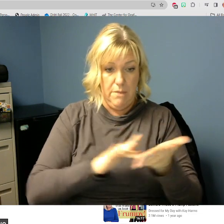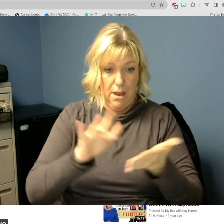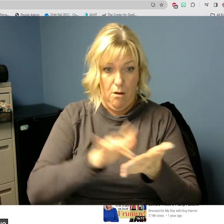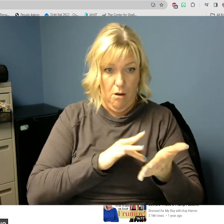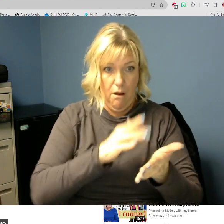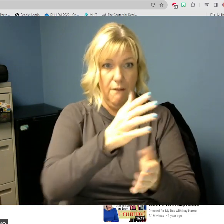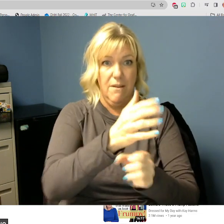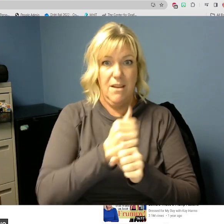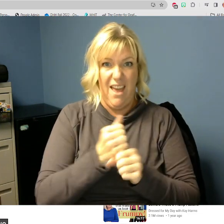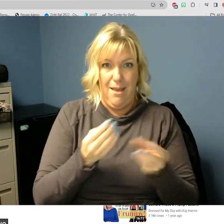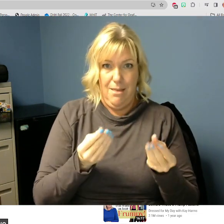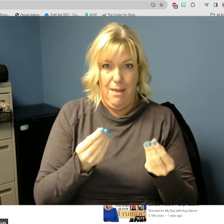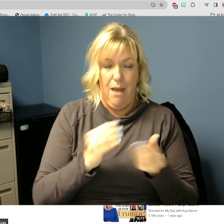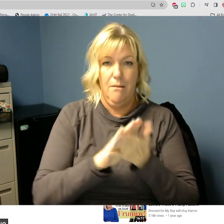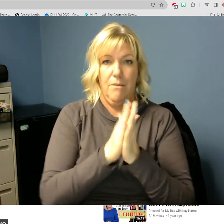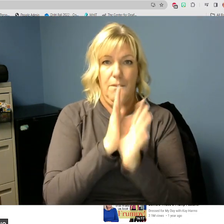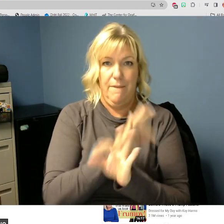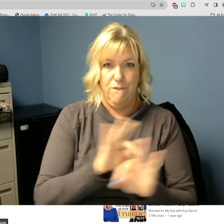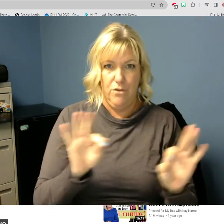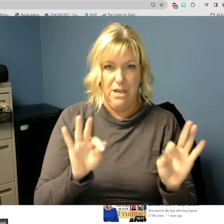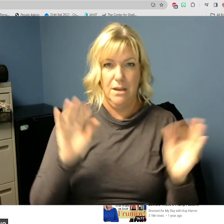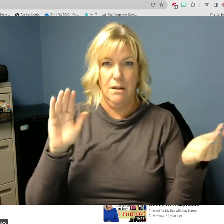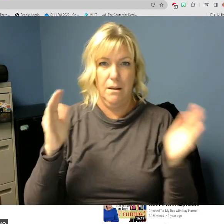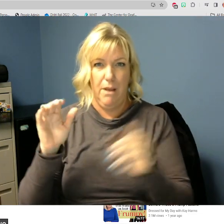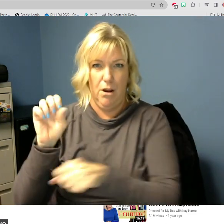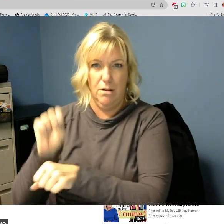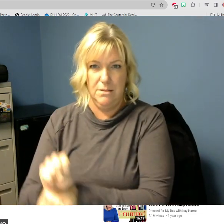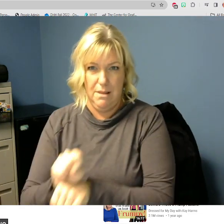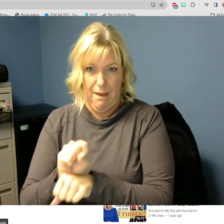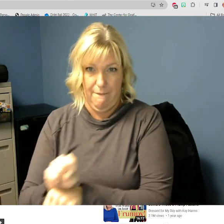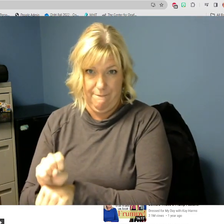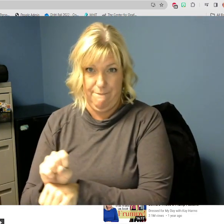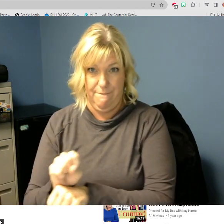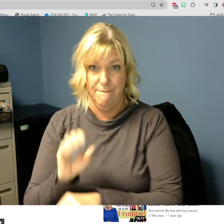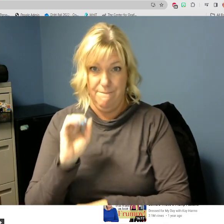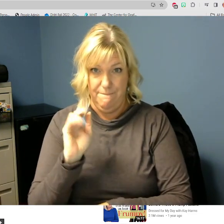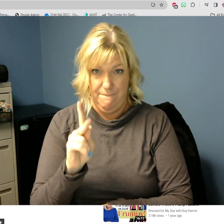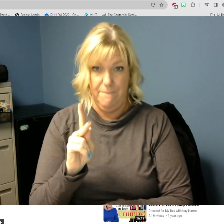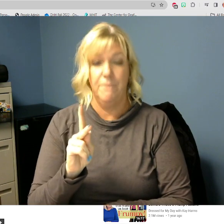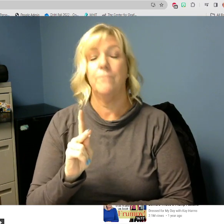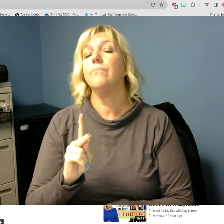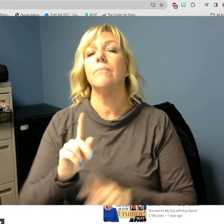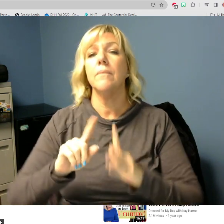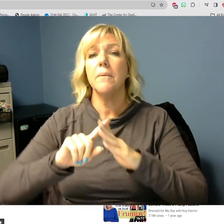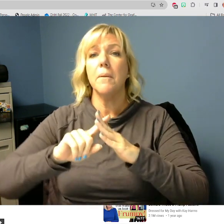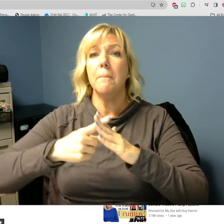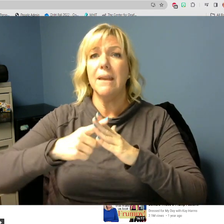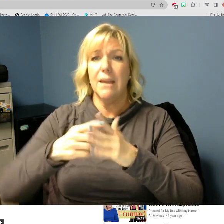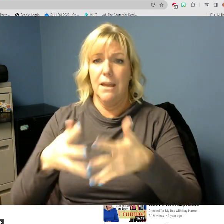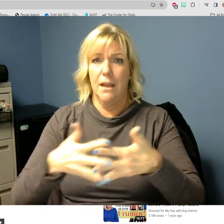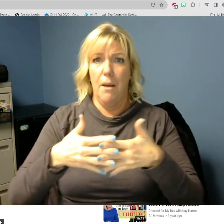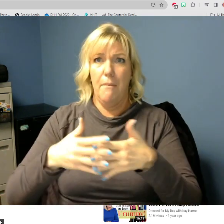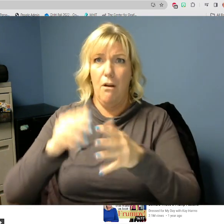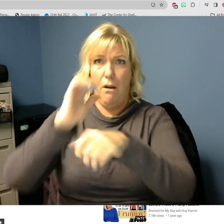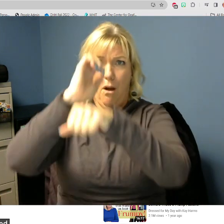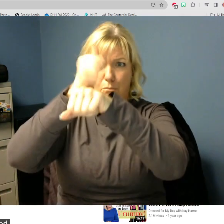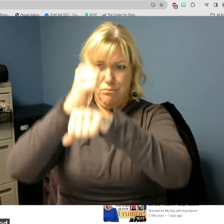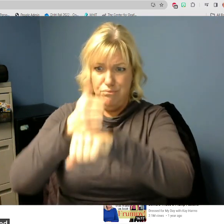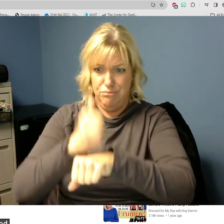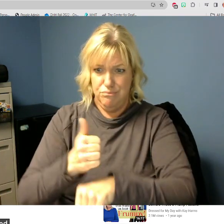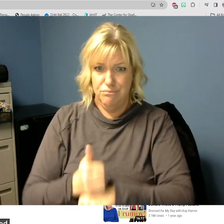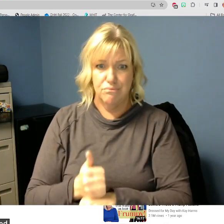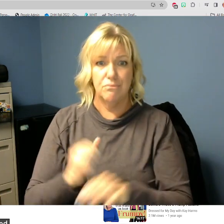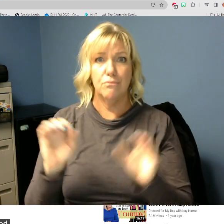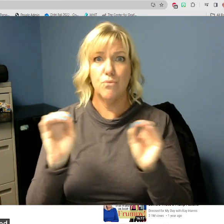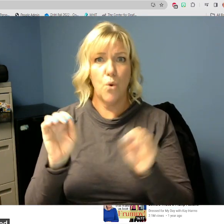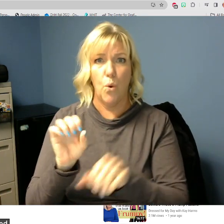racial slavery. But at the beginning of the colonies, we said that society didn't exist, that